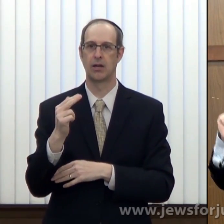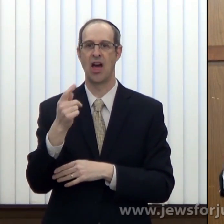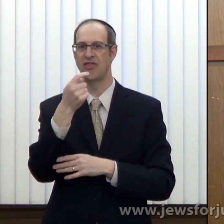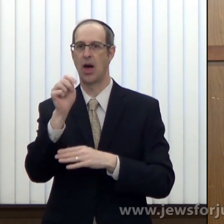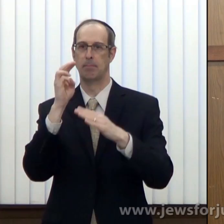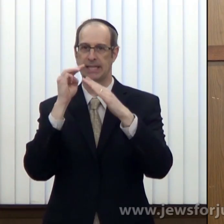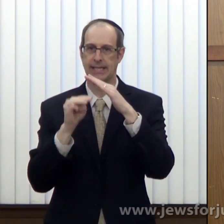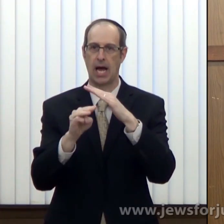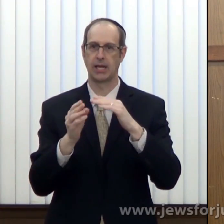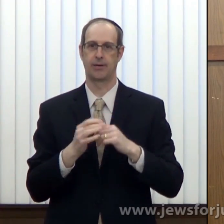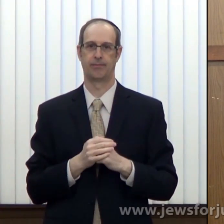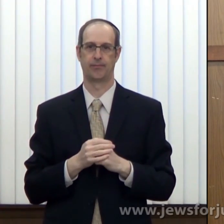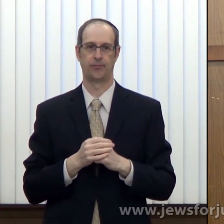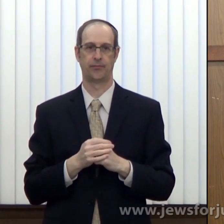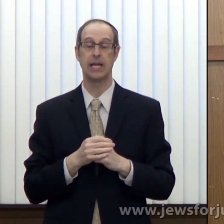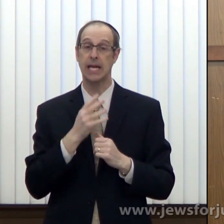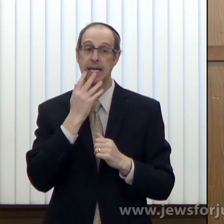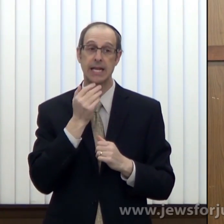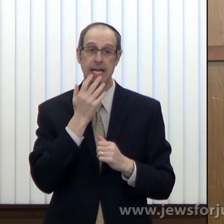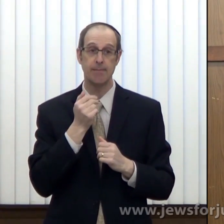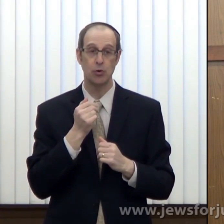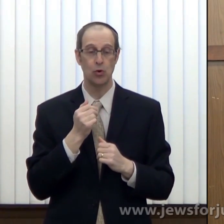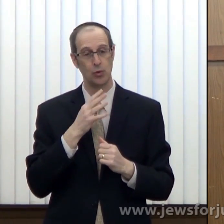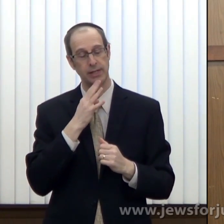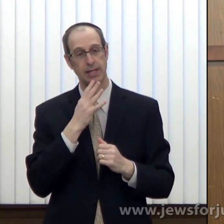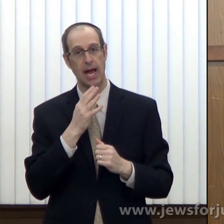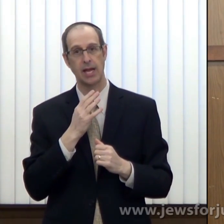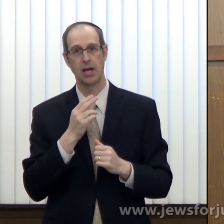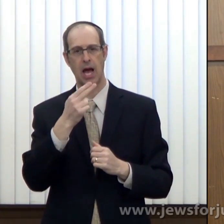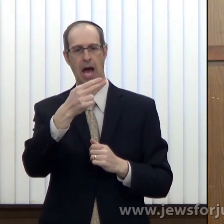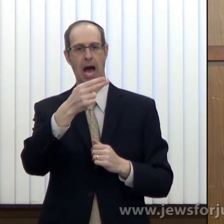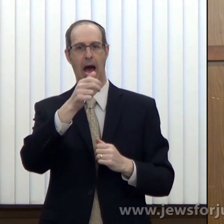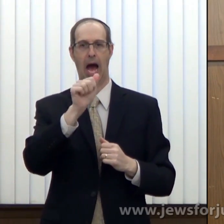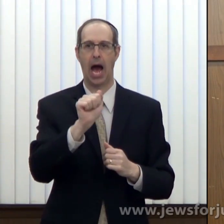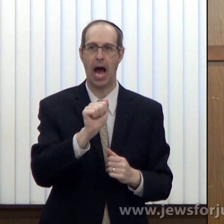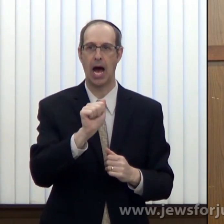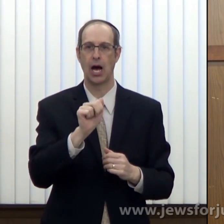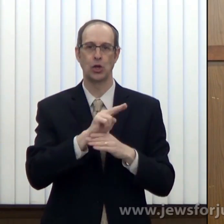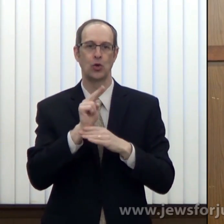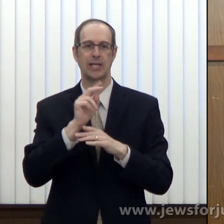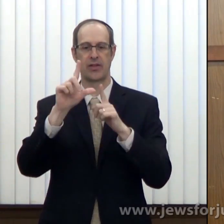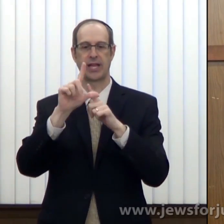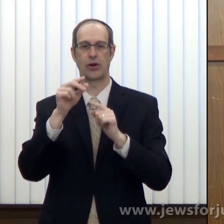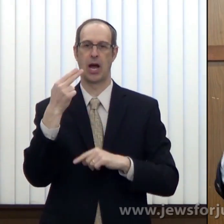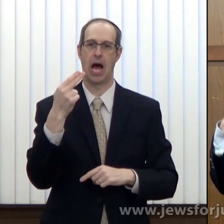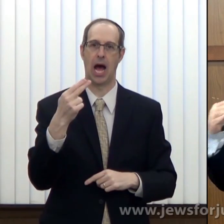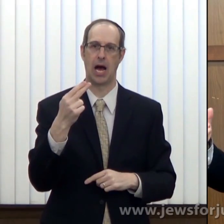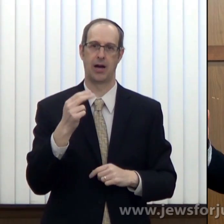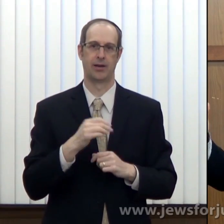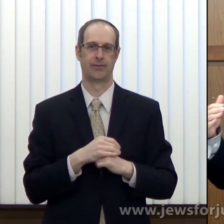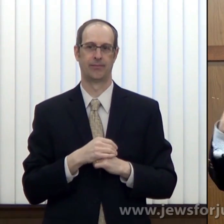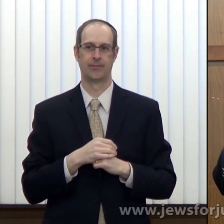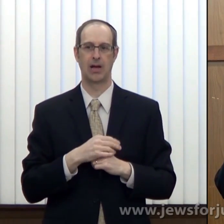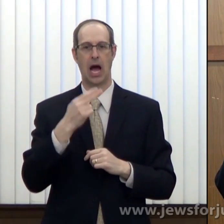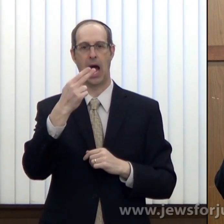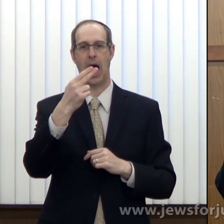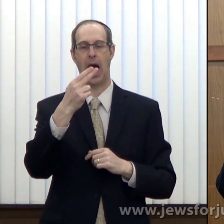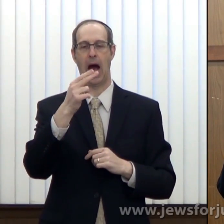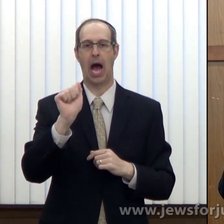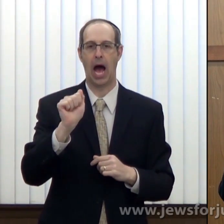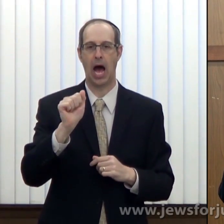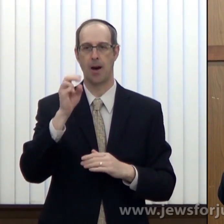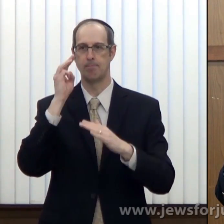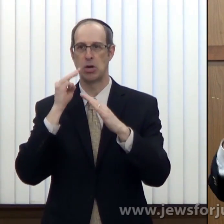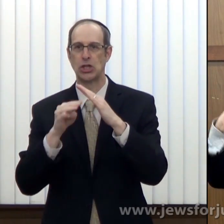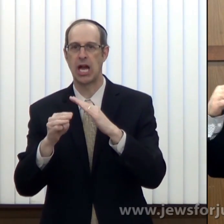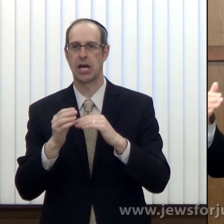Messiah. In Hebrew, we would say Ha Mashiach. Ha Mashiach.